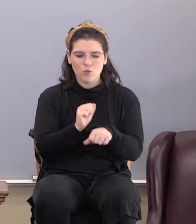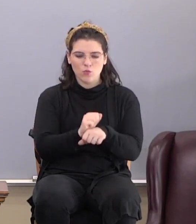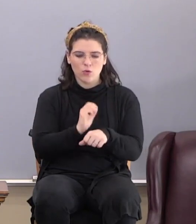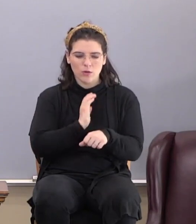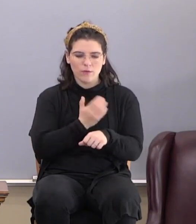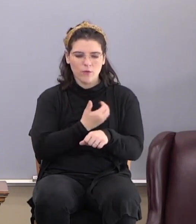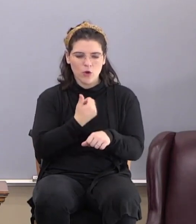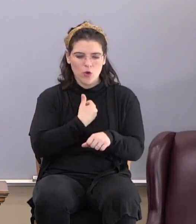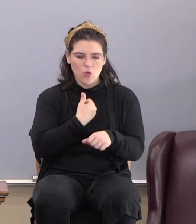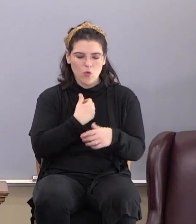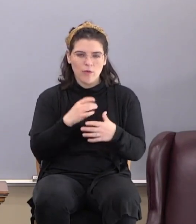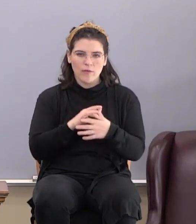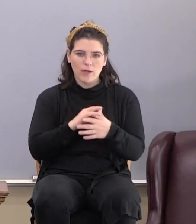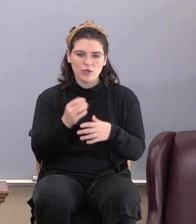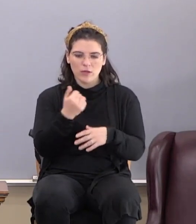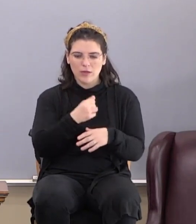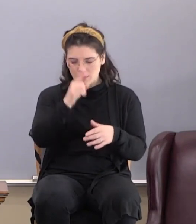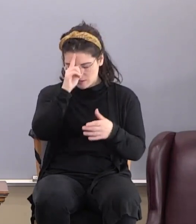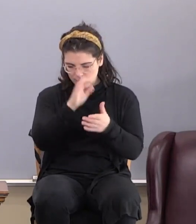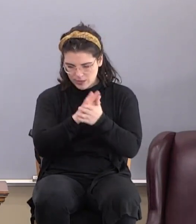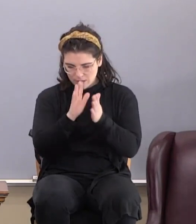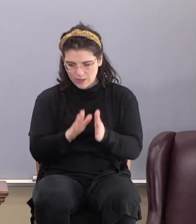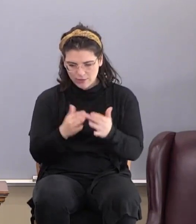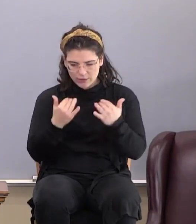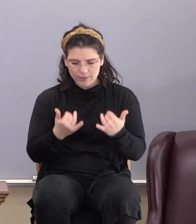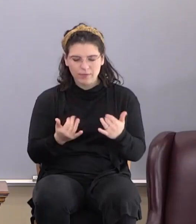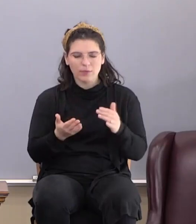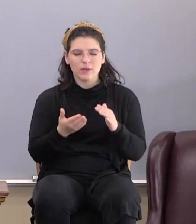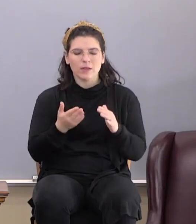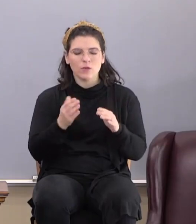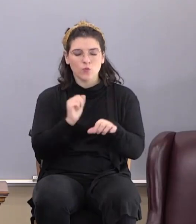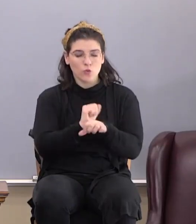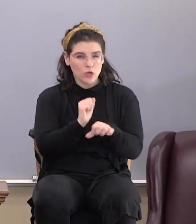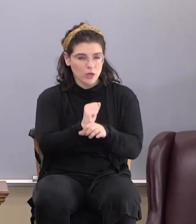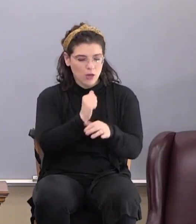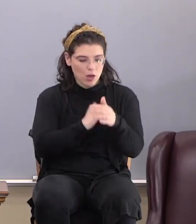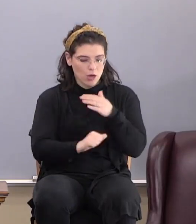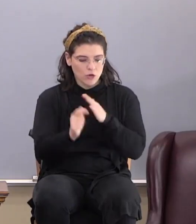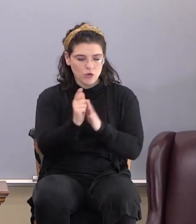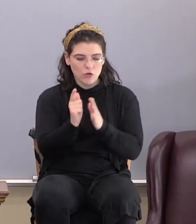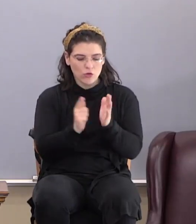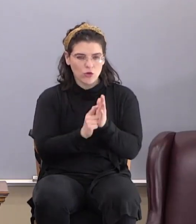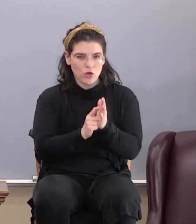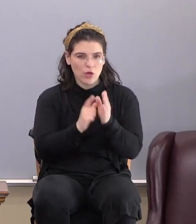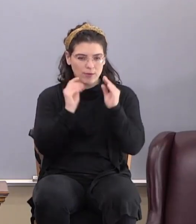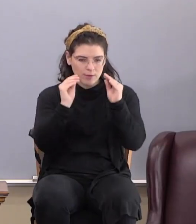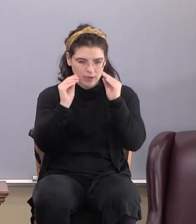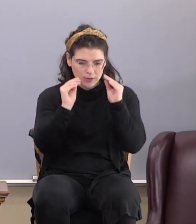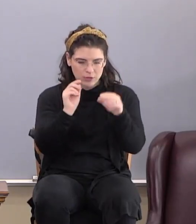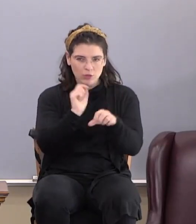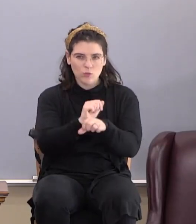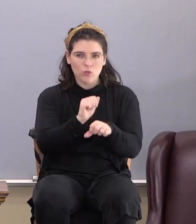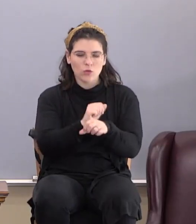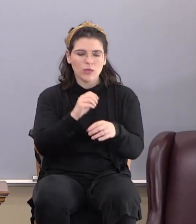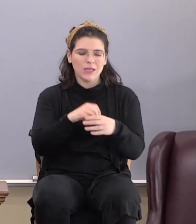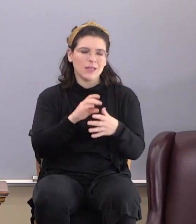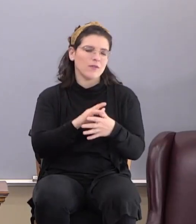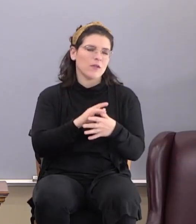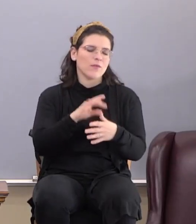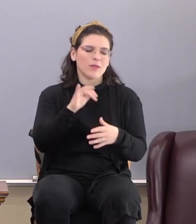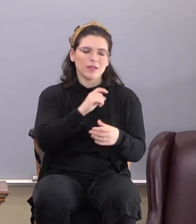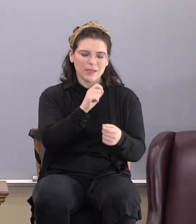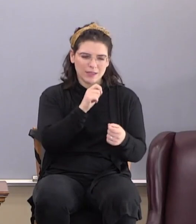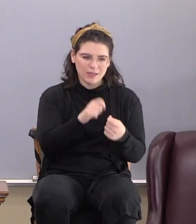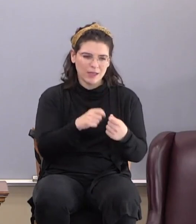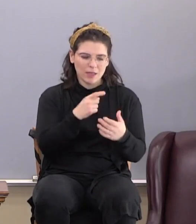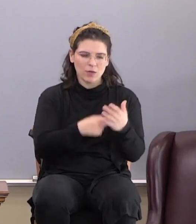believer today who's operating under the law principle is operating in the flesh. And by the way, that's exactly what Galatians